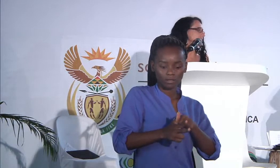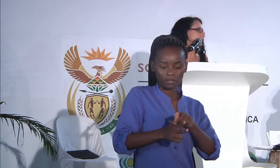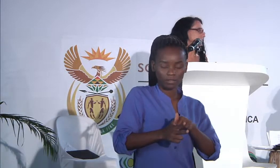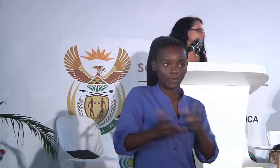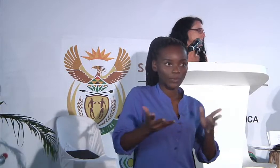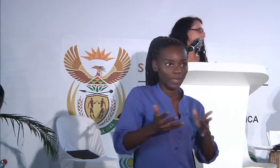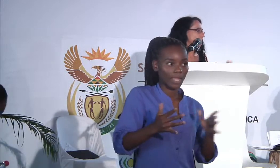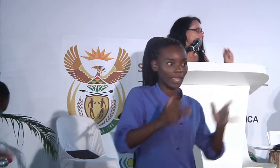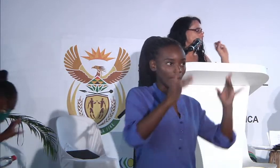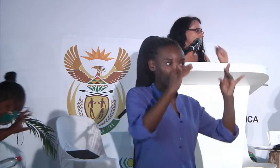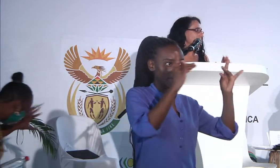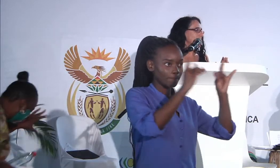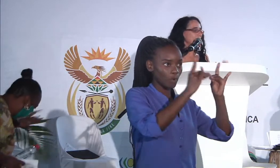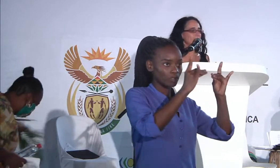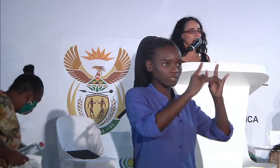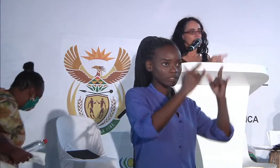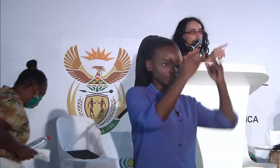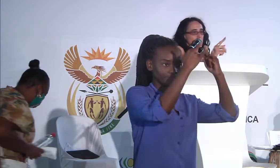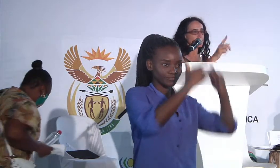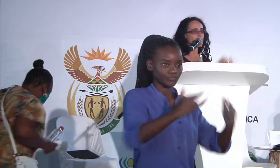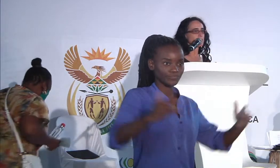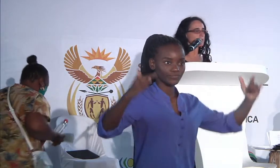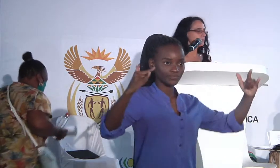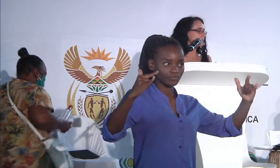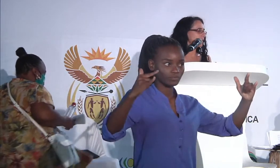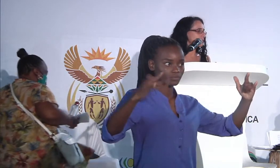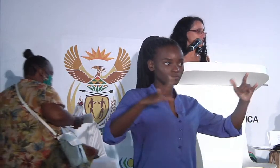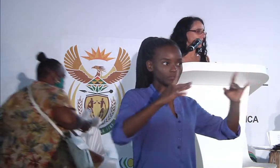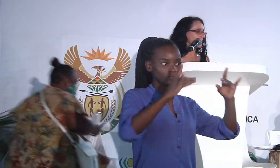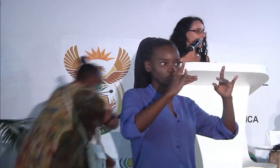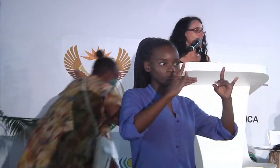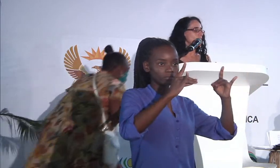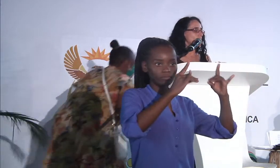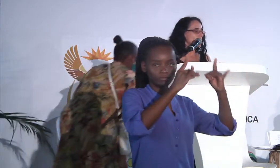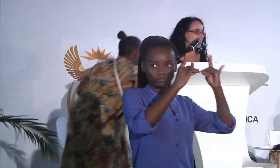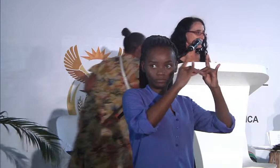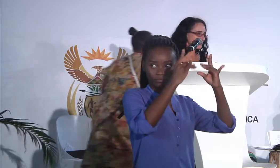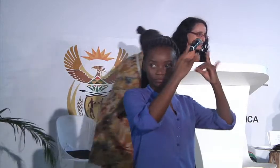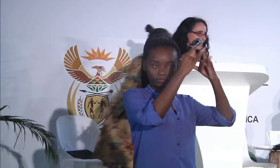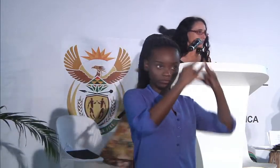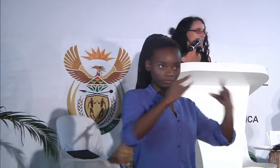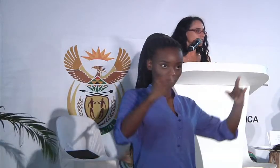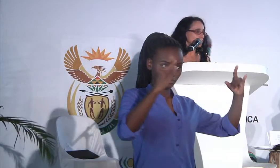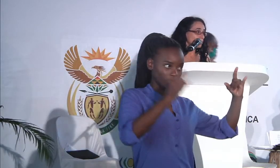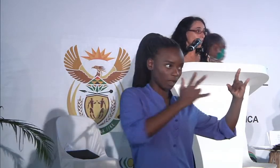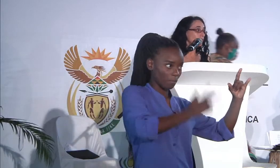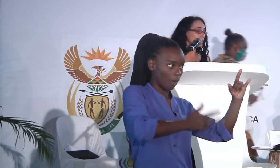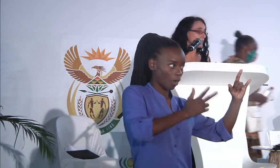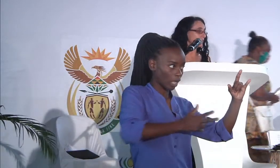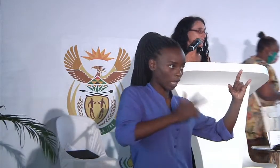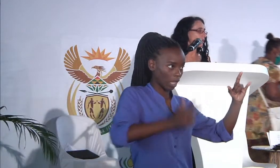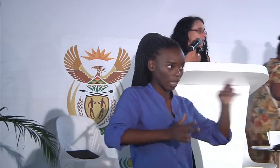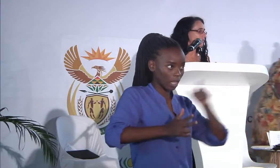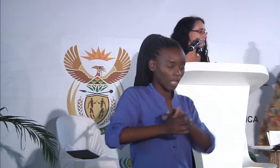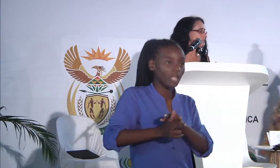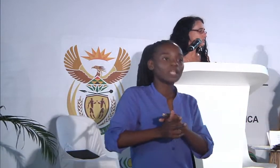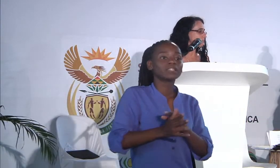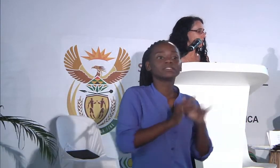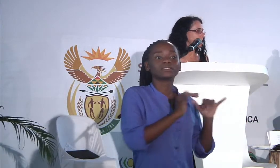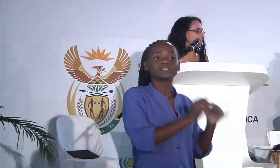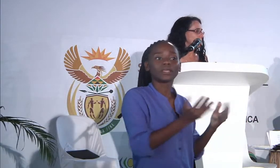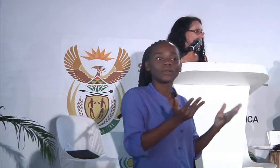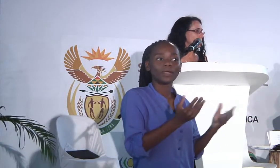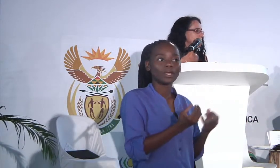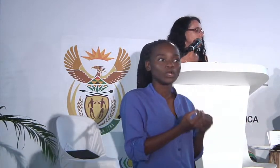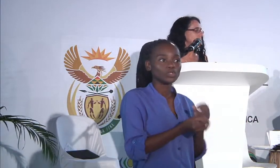Stadium, where many of the people here today stayed for 12 weeks of the first period